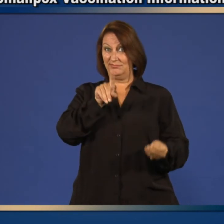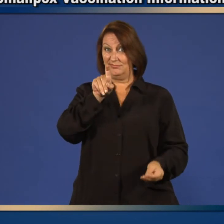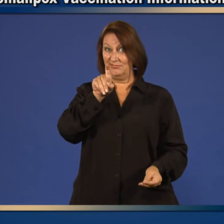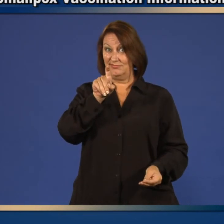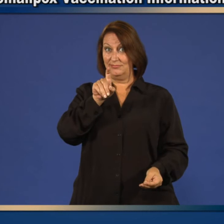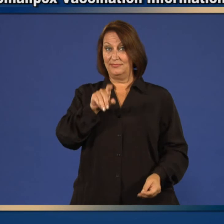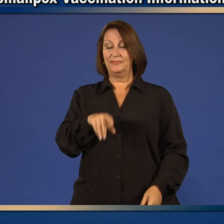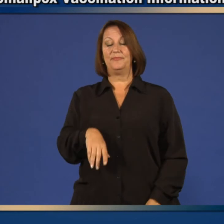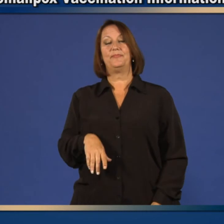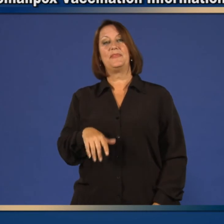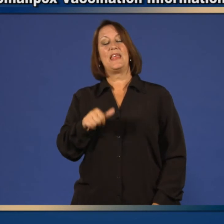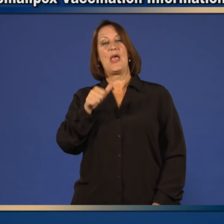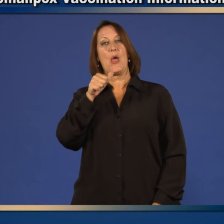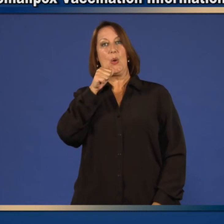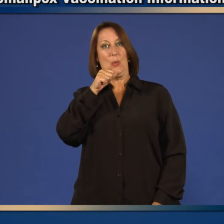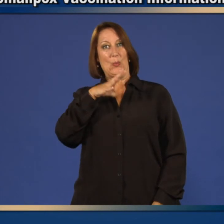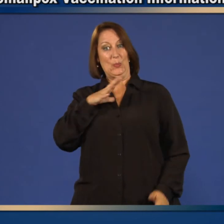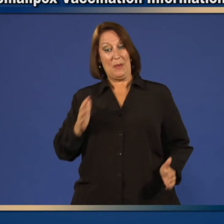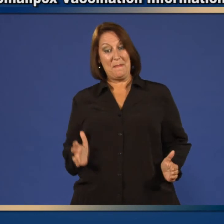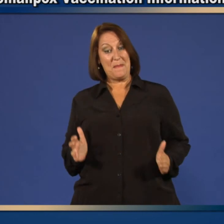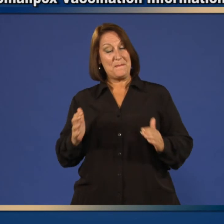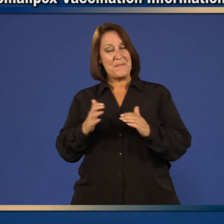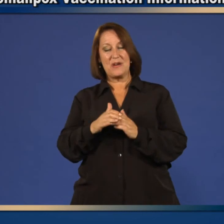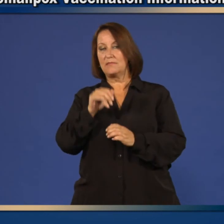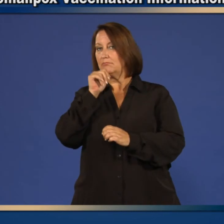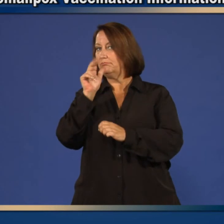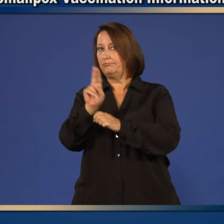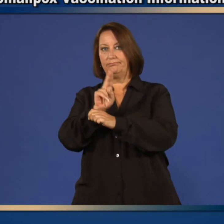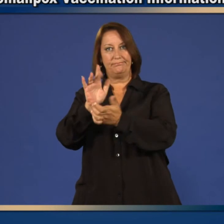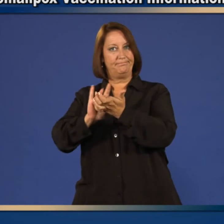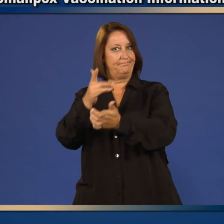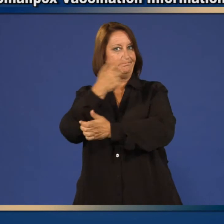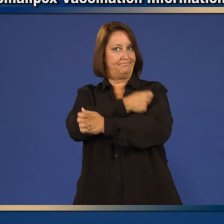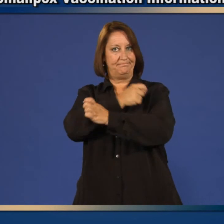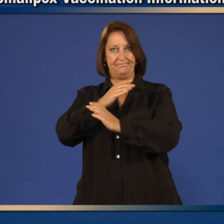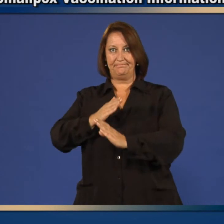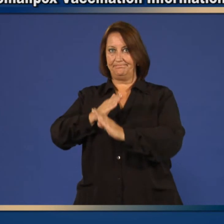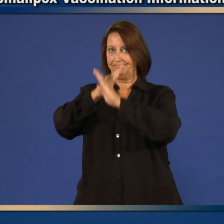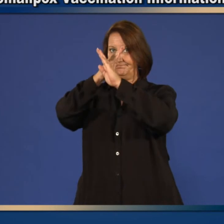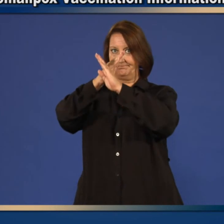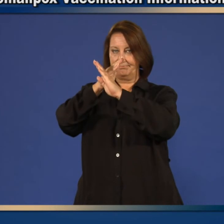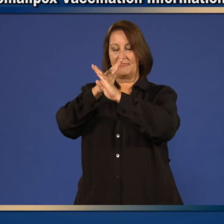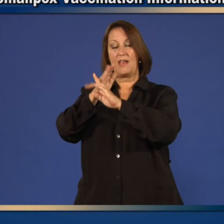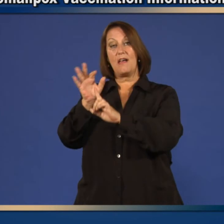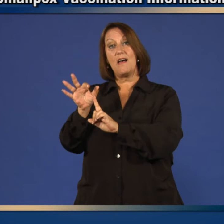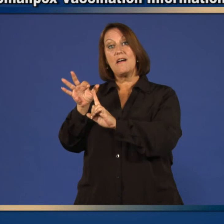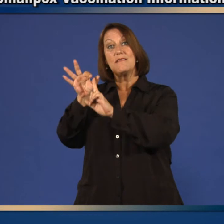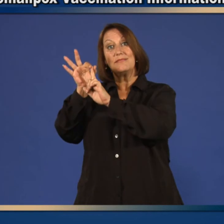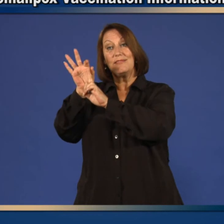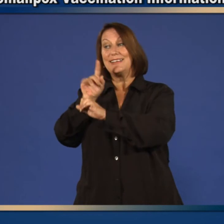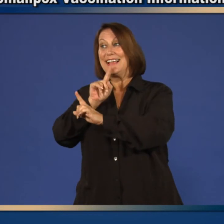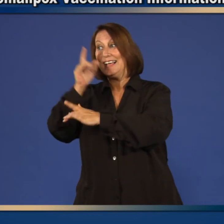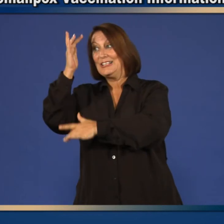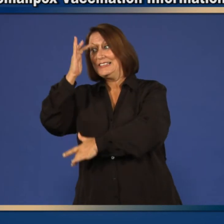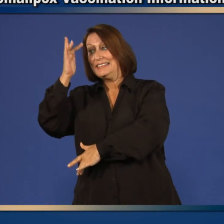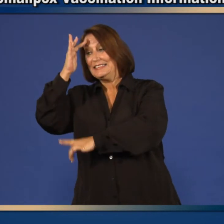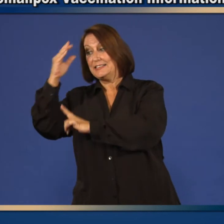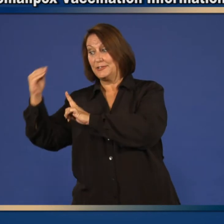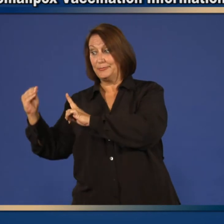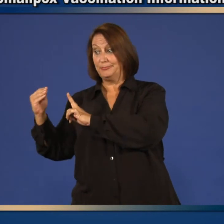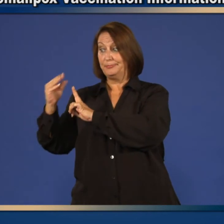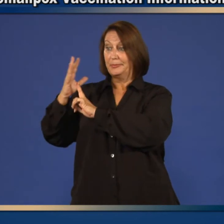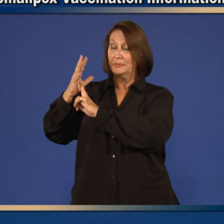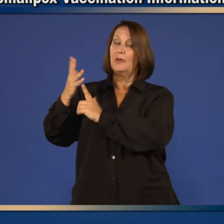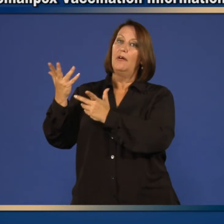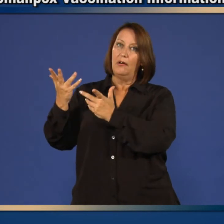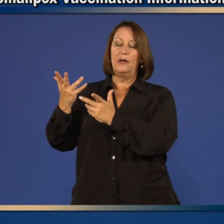babies? Pregnant women should not receive the smallpox vaccine unless they have been